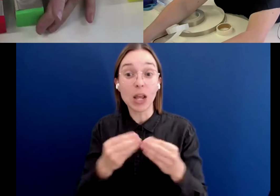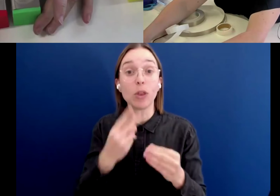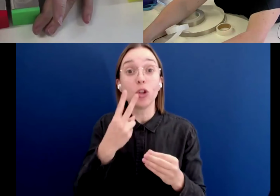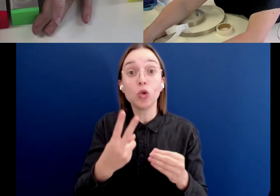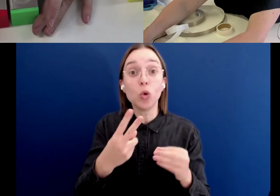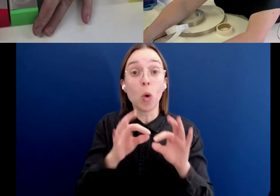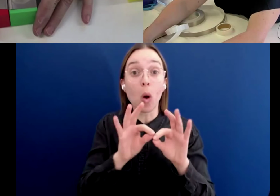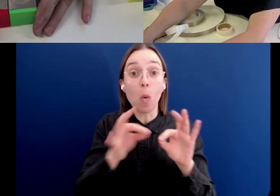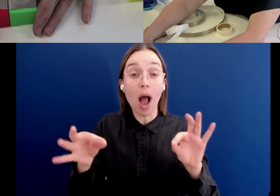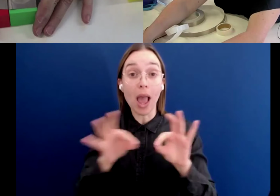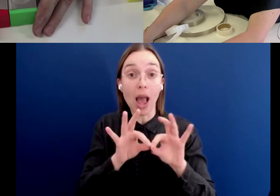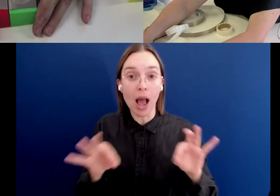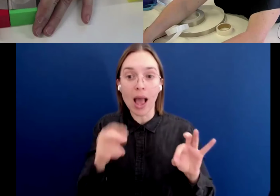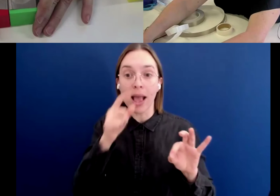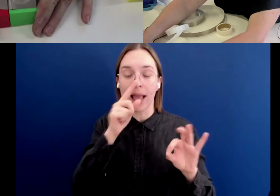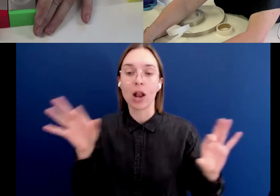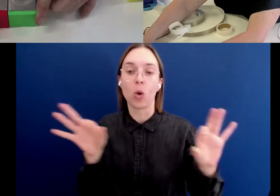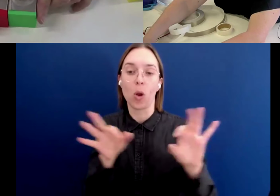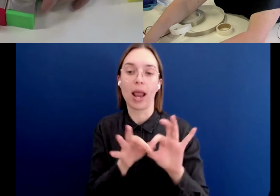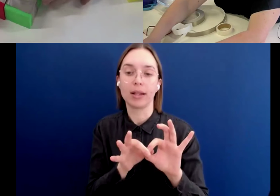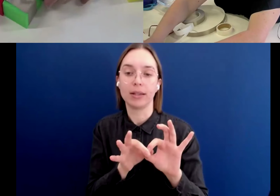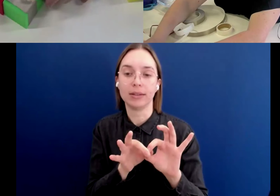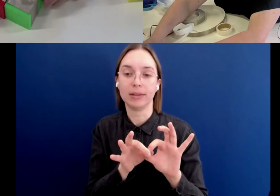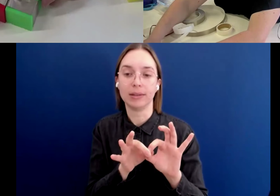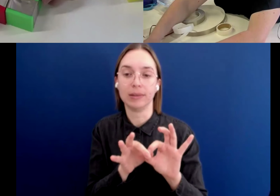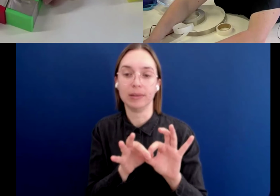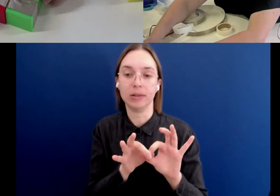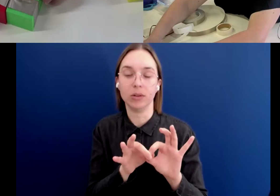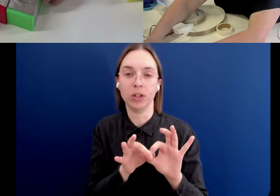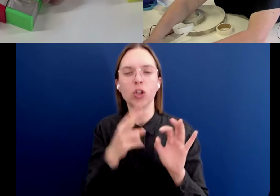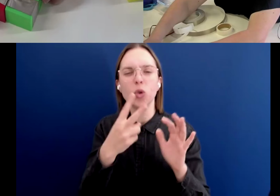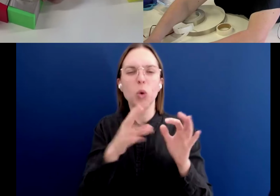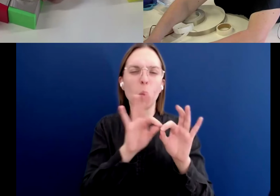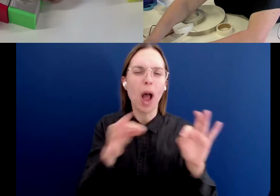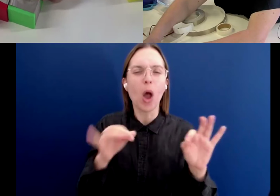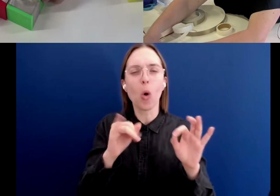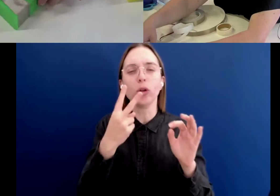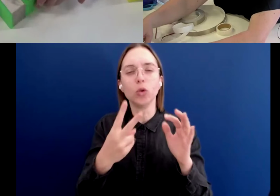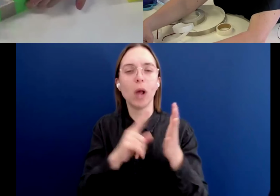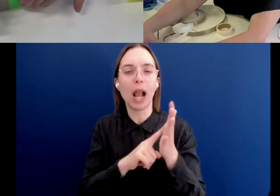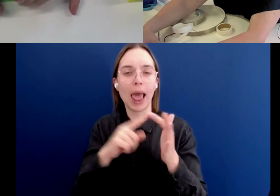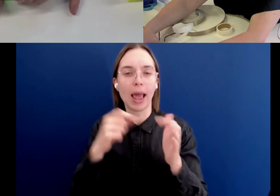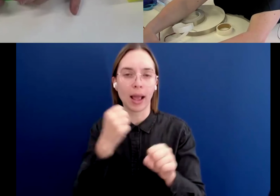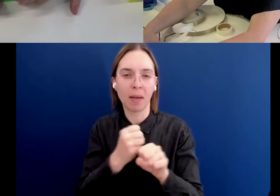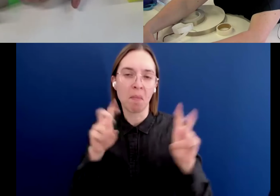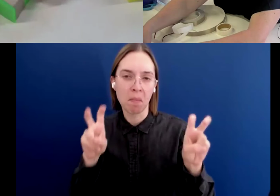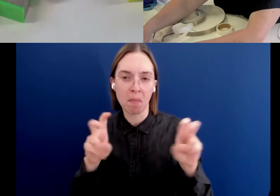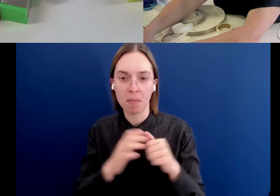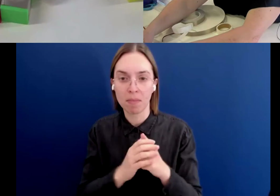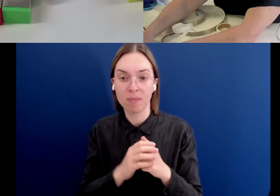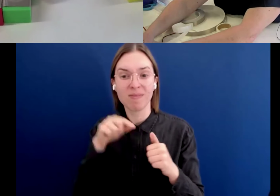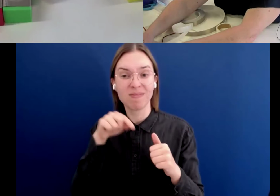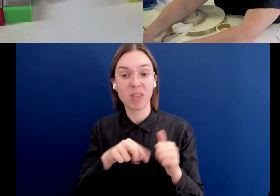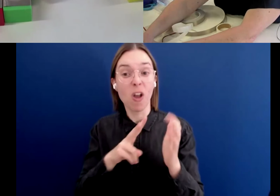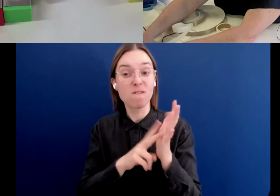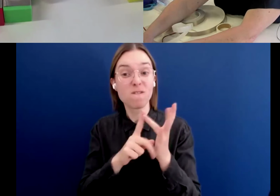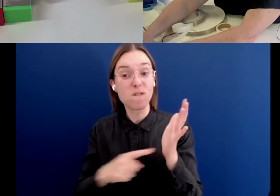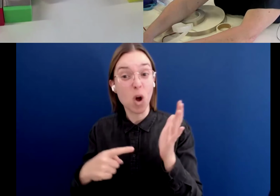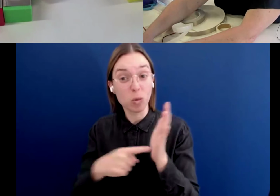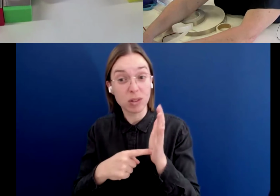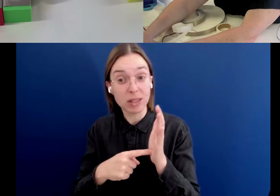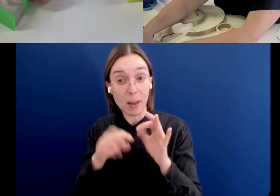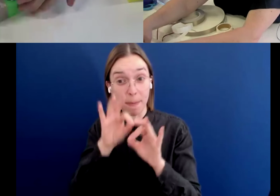be connected to a TapeBlock. And this one here is a voltmeter. Which way is the right way around? Is